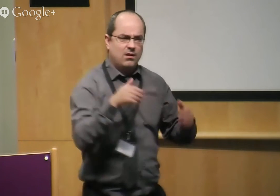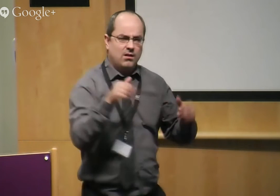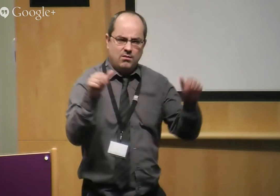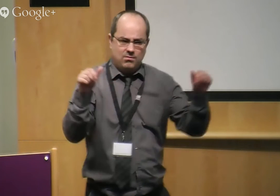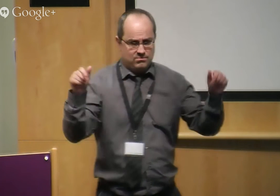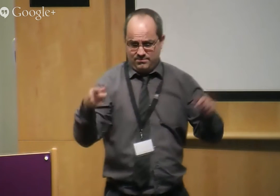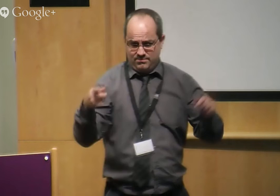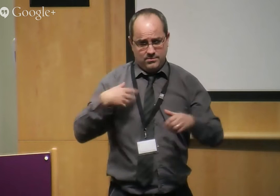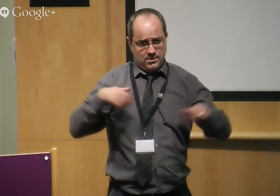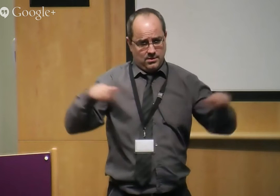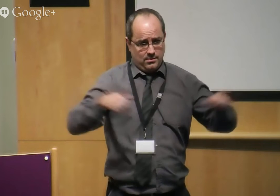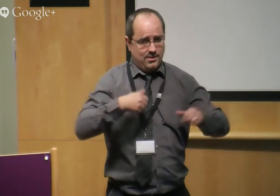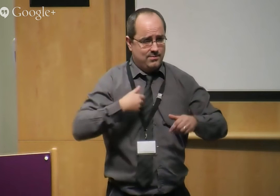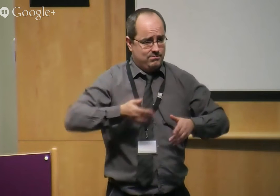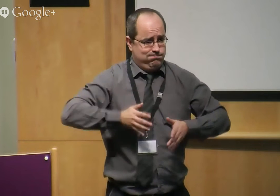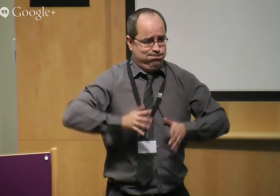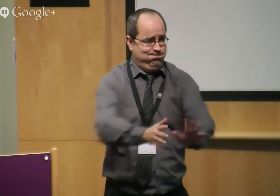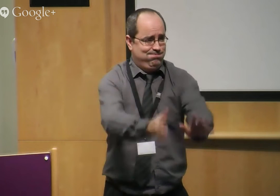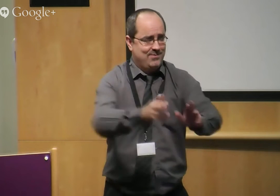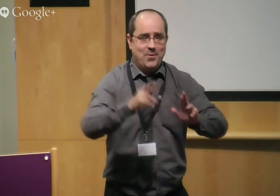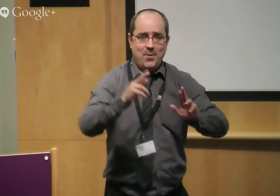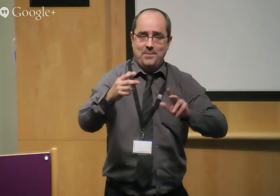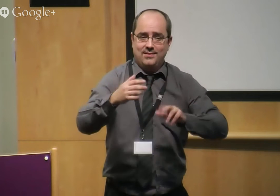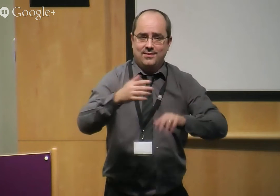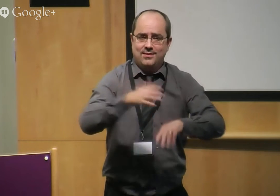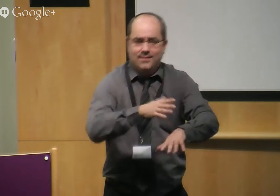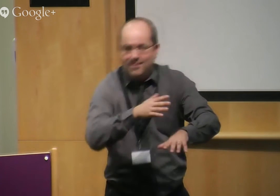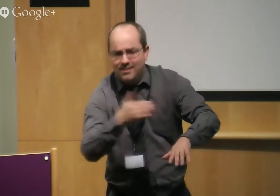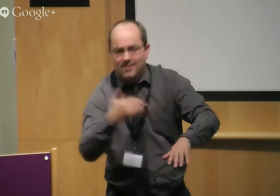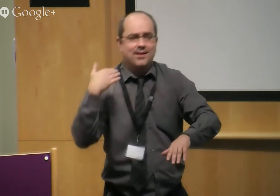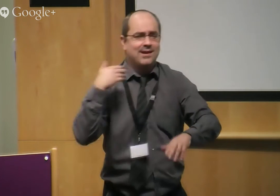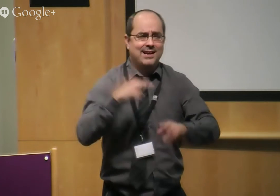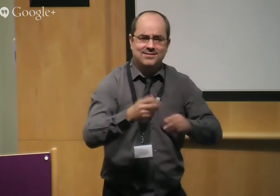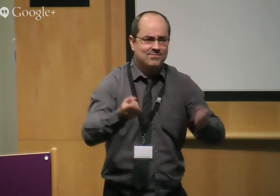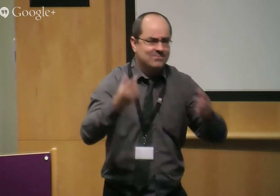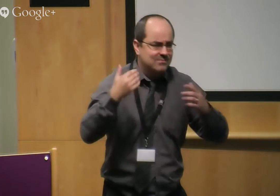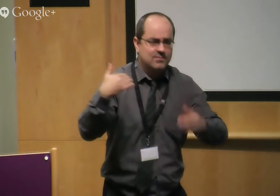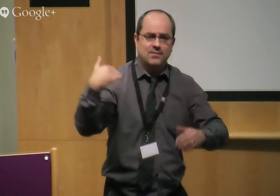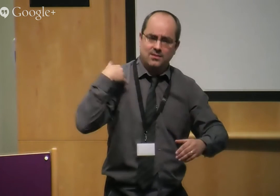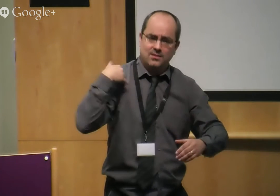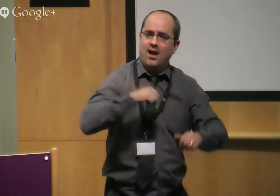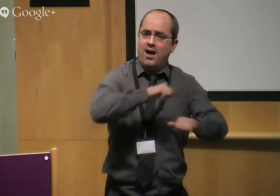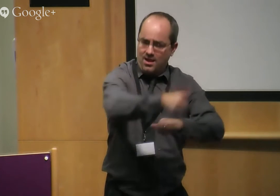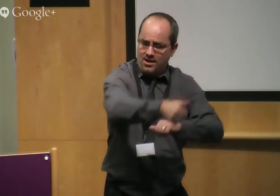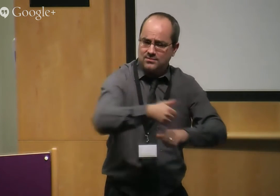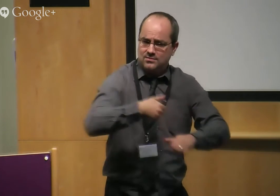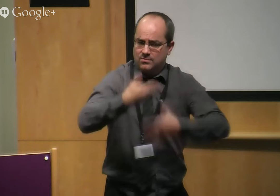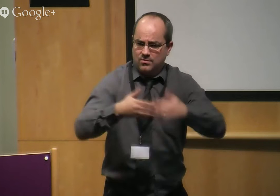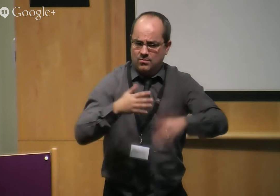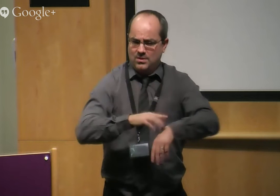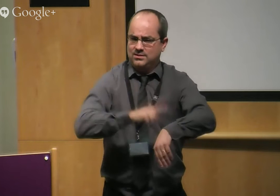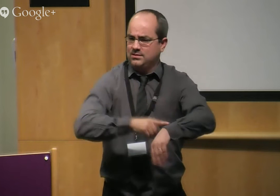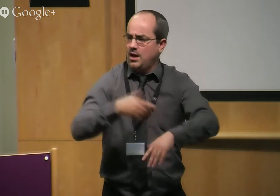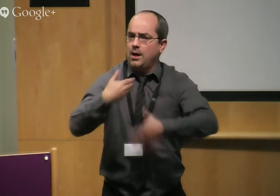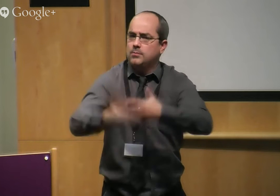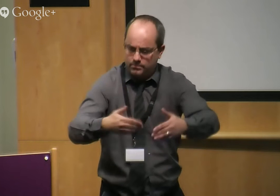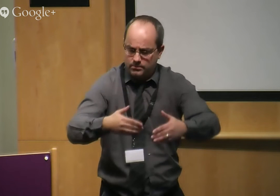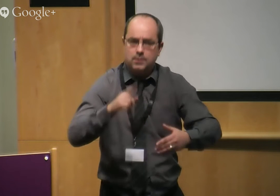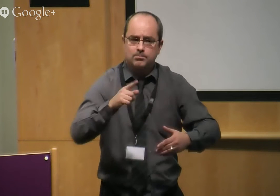what can start to help turn us over. We've only got a short amount of time, so I'm going to sign it with real speed. So if you miss